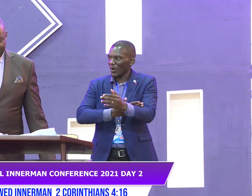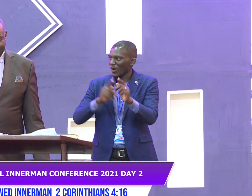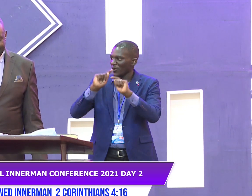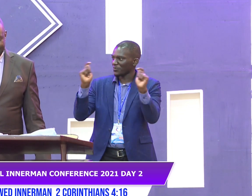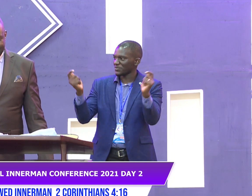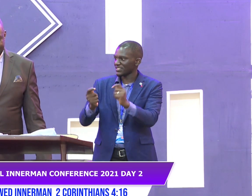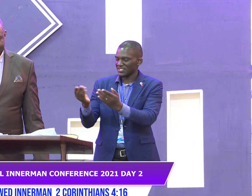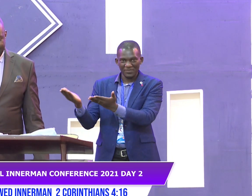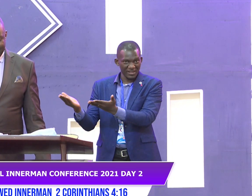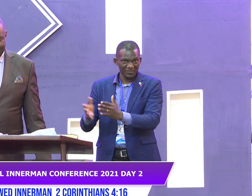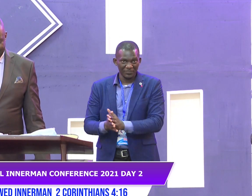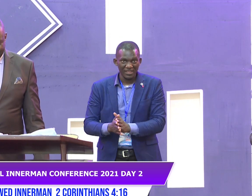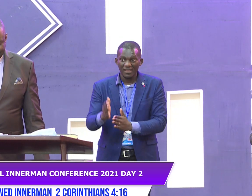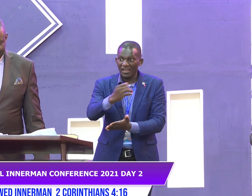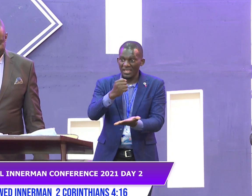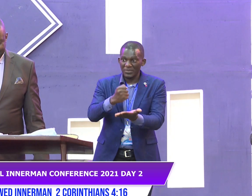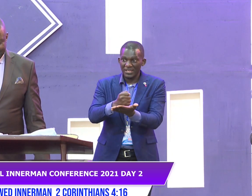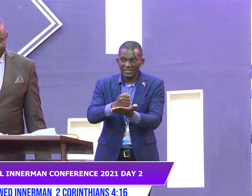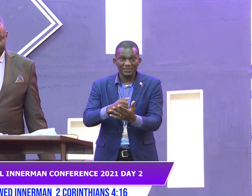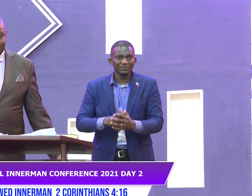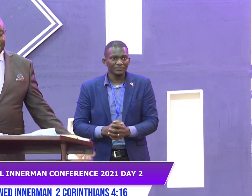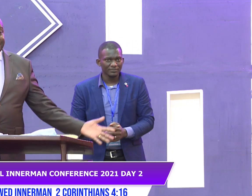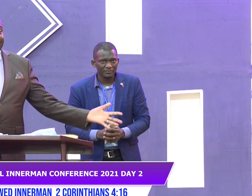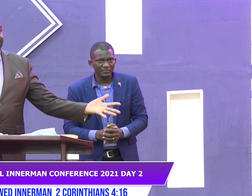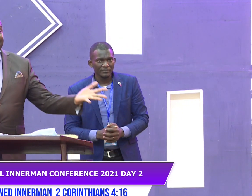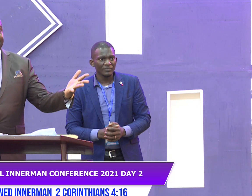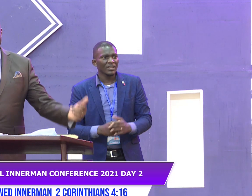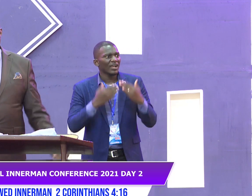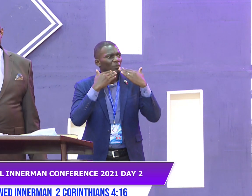Because of the teamwork. Amen. I